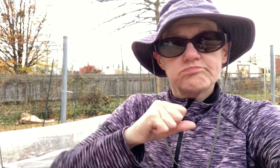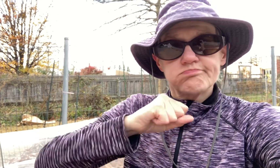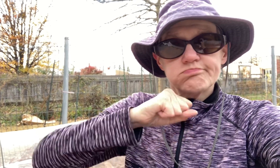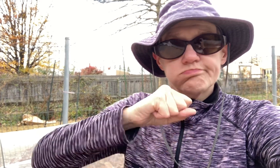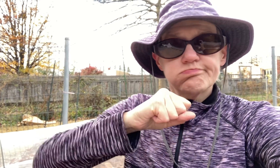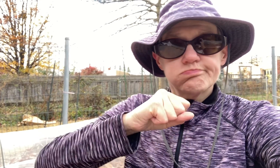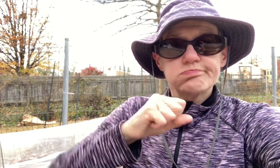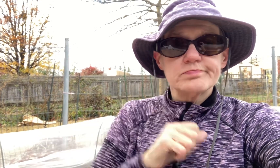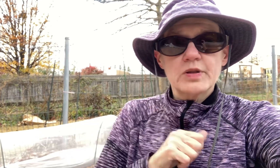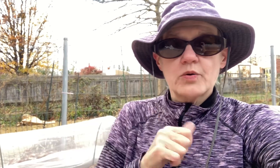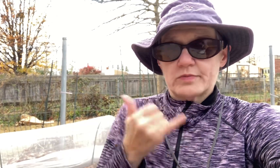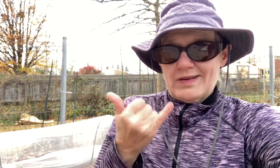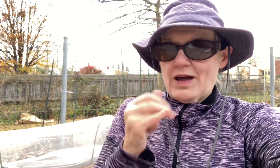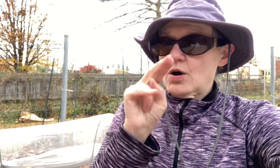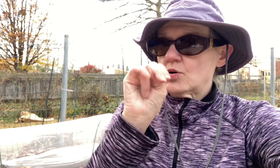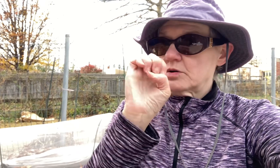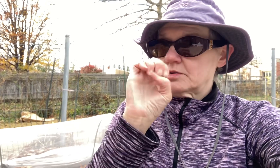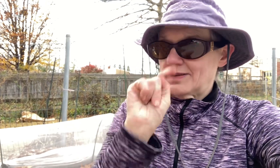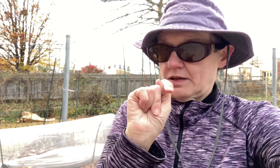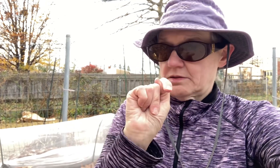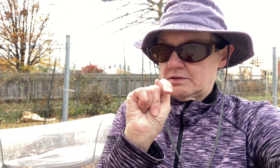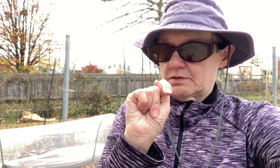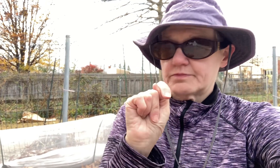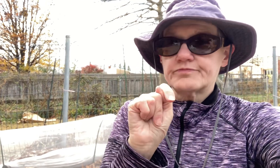we're getting kind of close. I need to protect them.